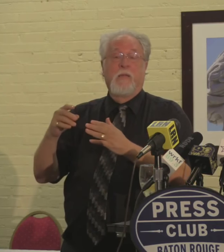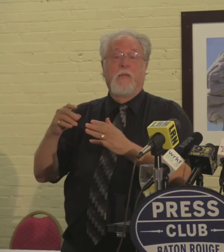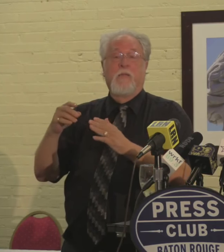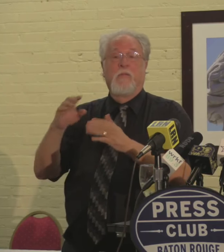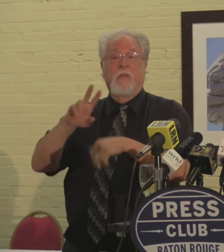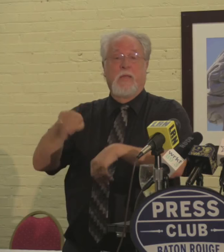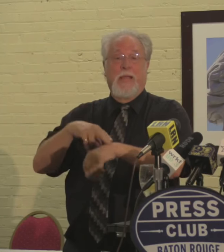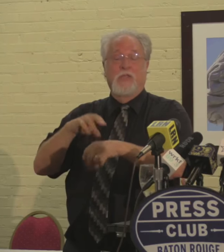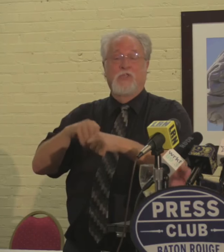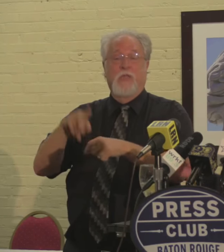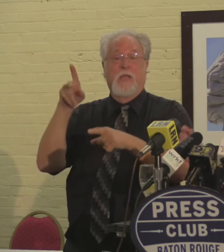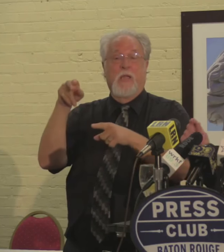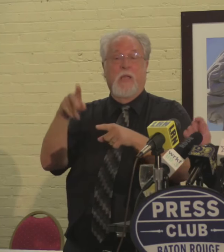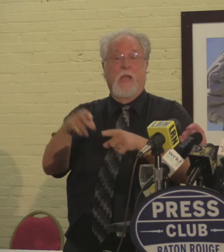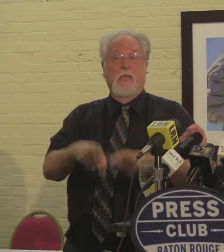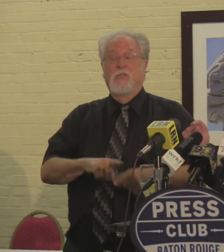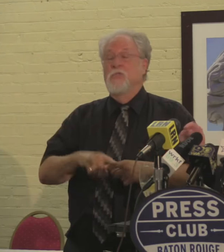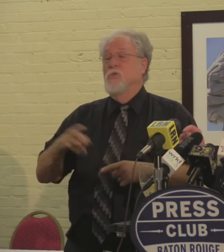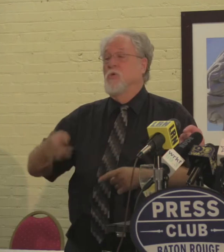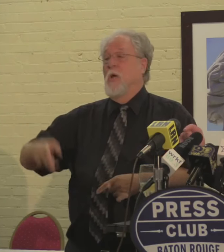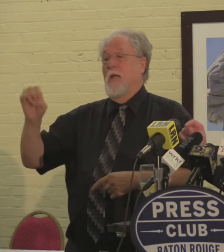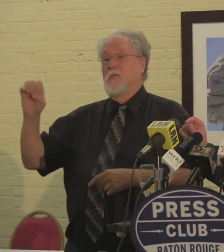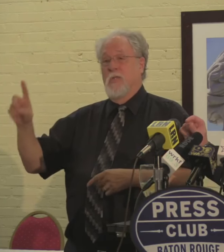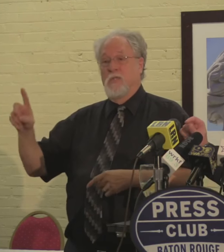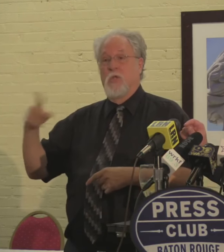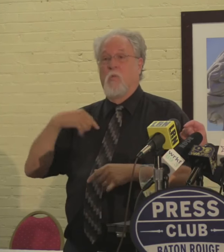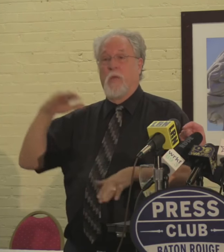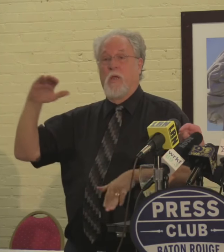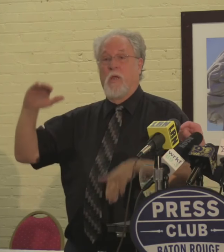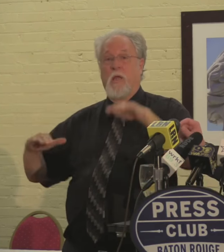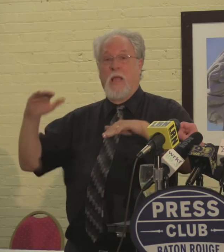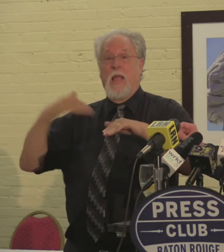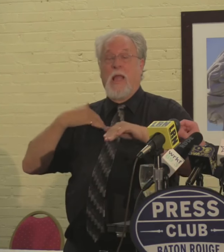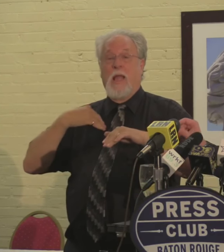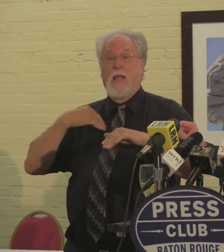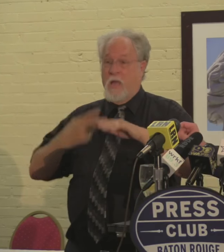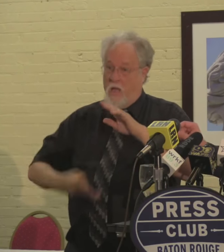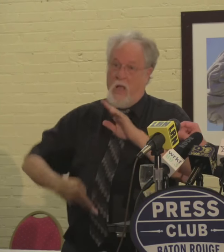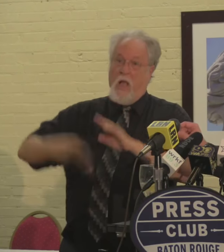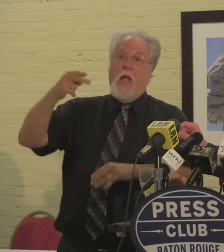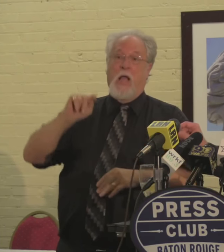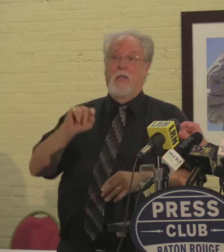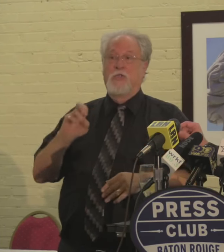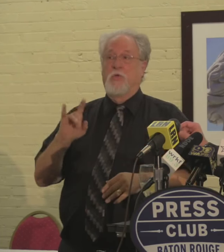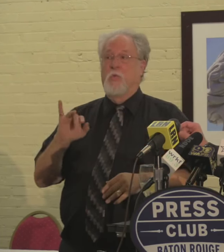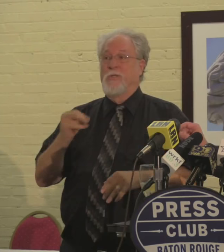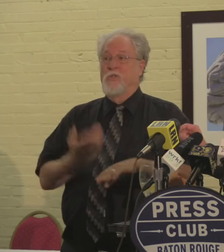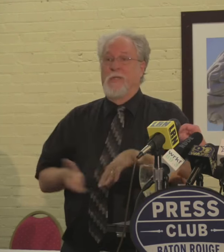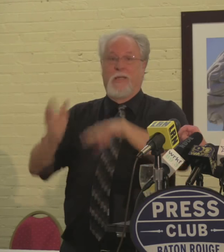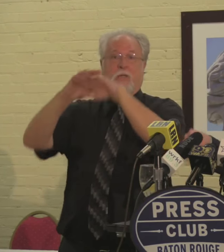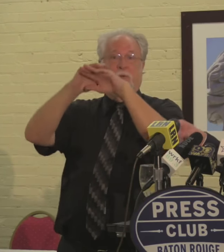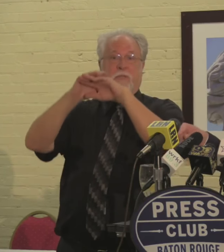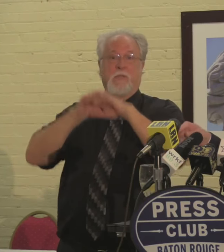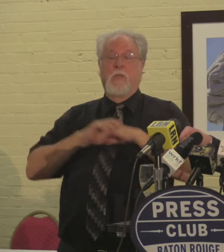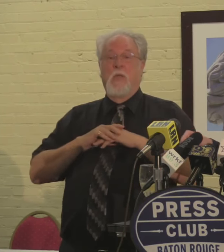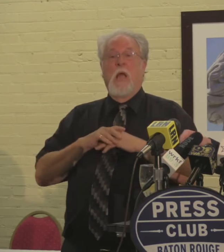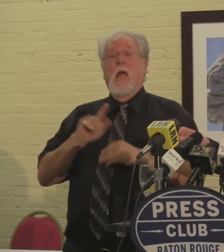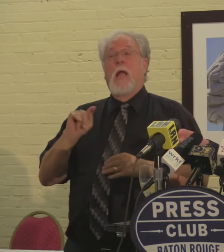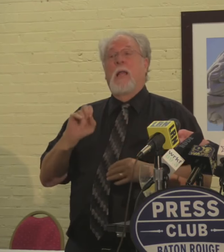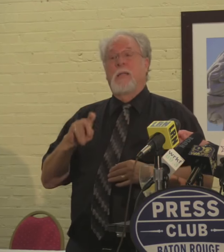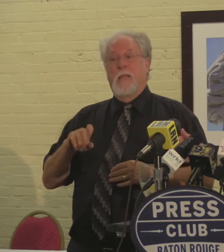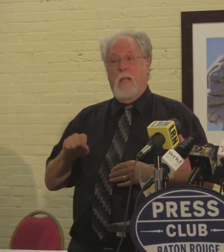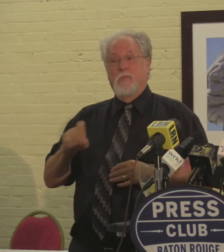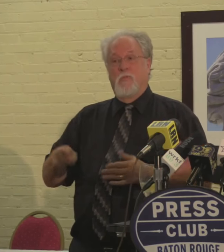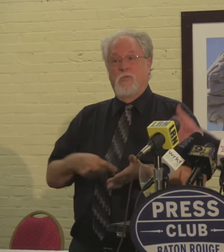education, and we offset those cuts in part by having the highest tuition increases in the nation over those same 8 years. Well, TOPS is designed to